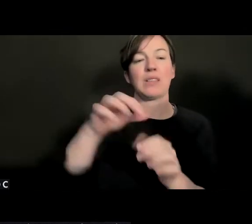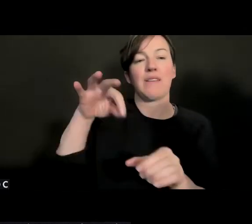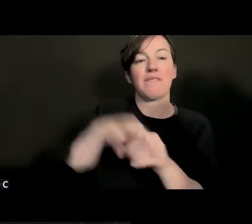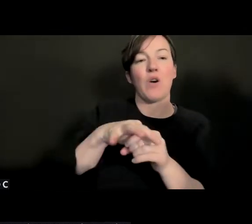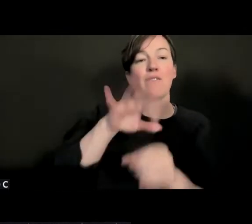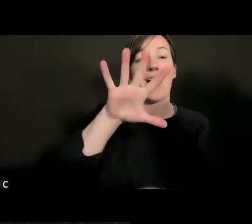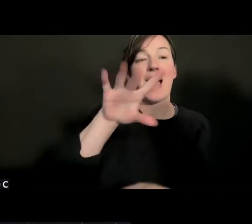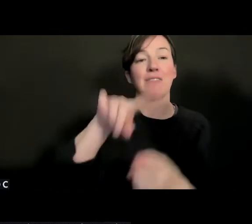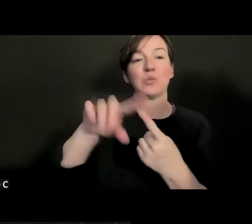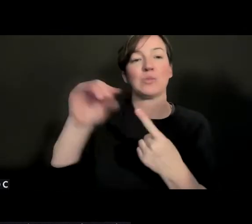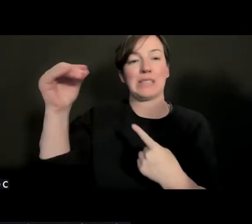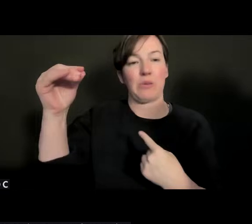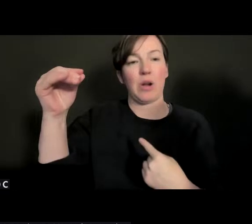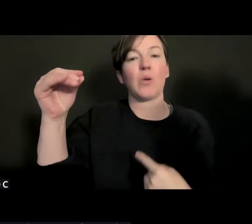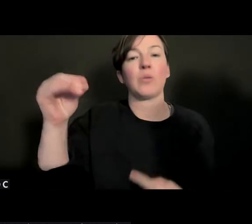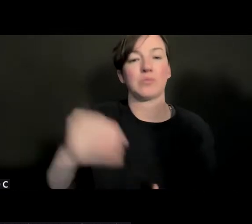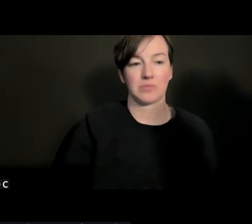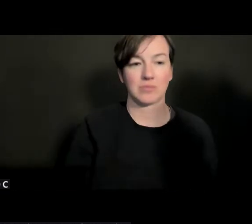5-0.